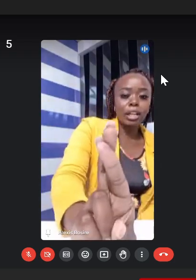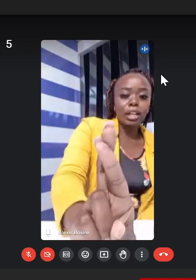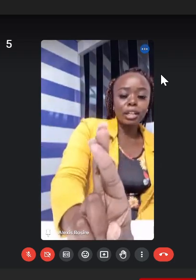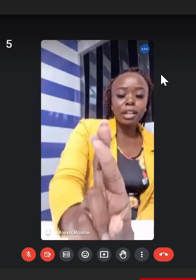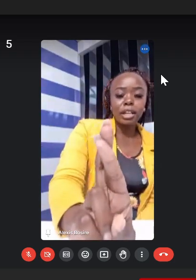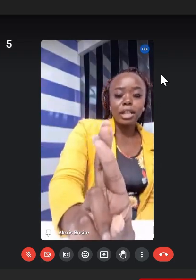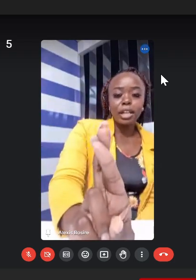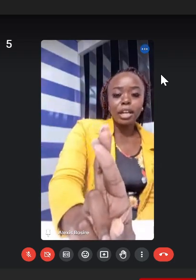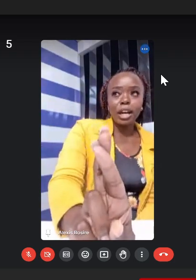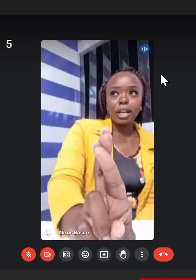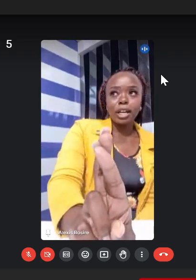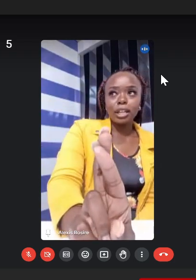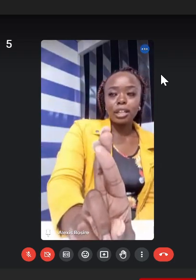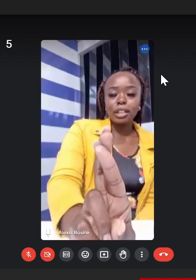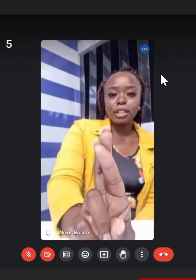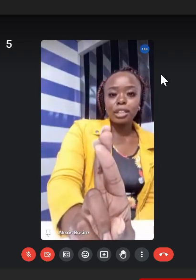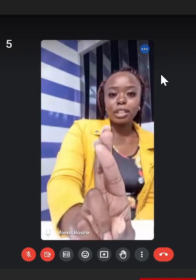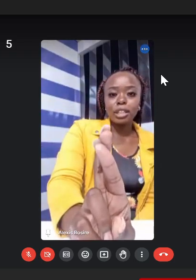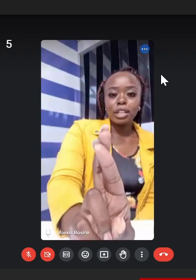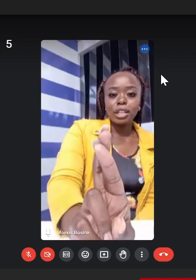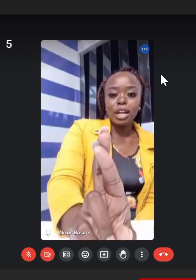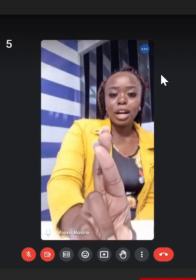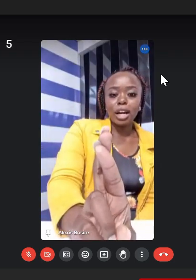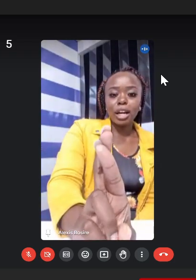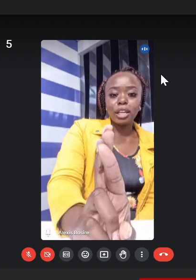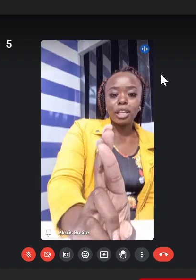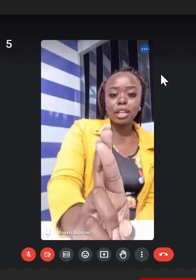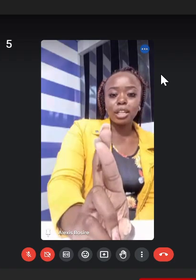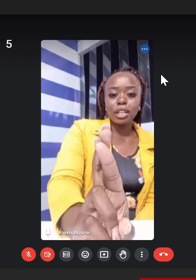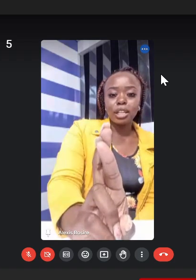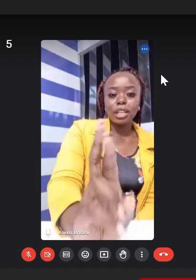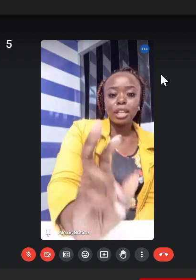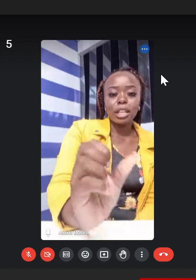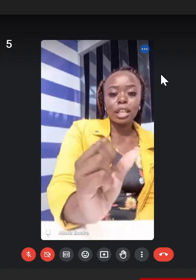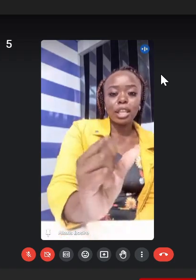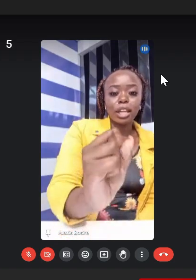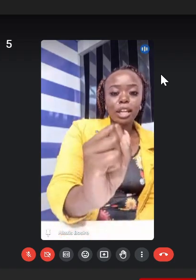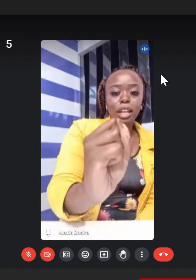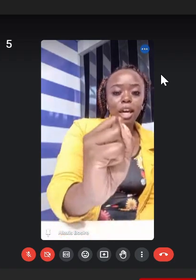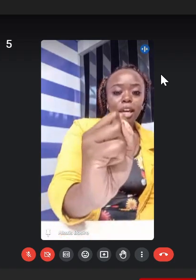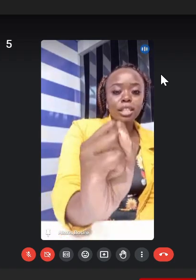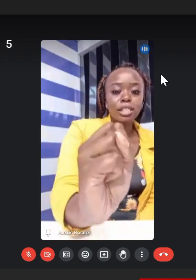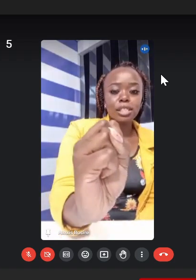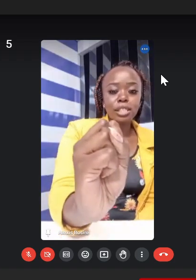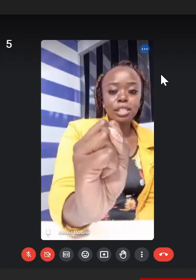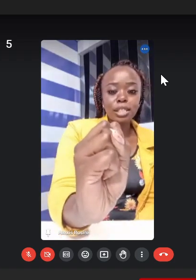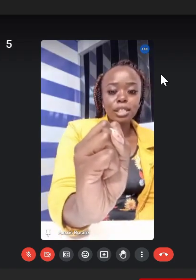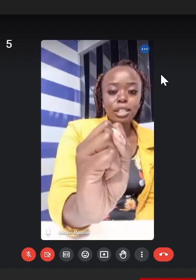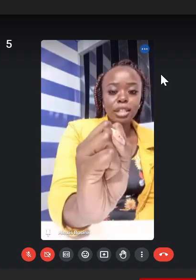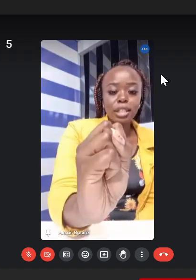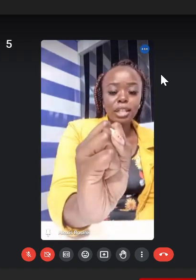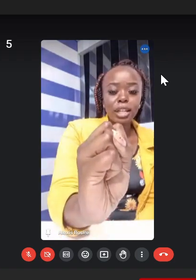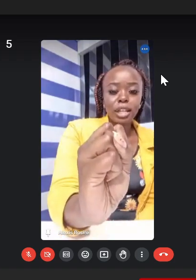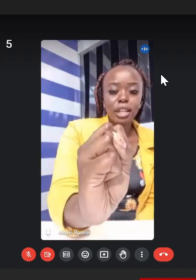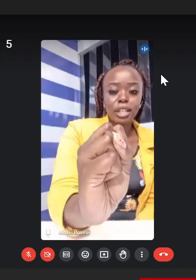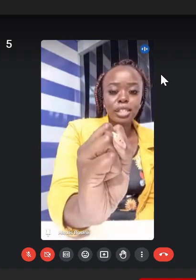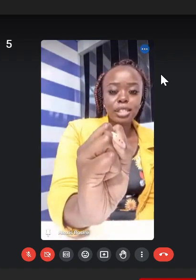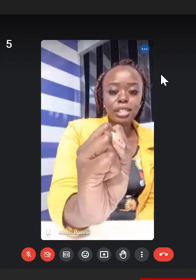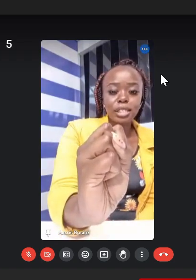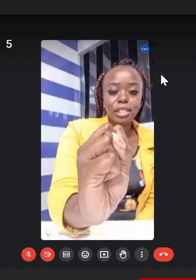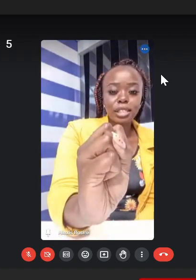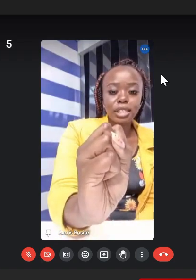R, R, R. Then S,